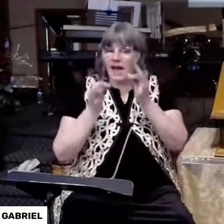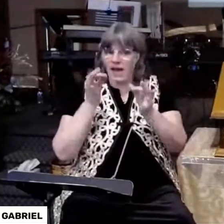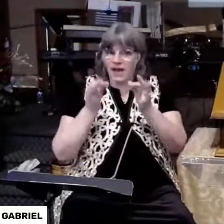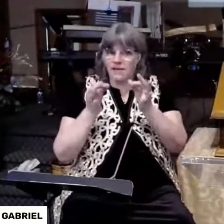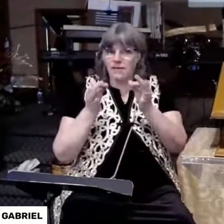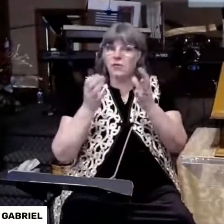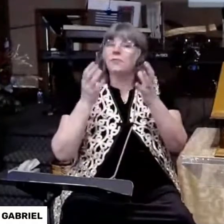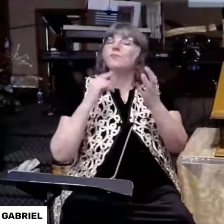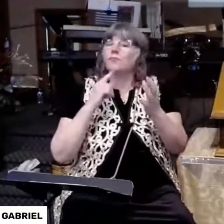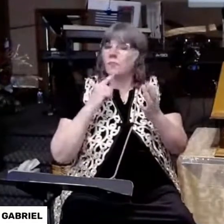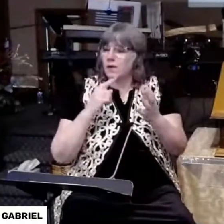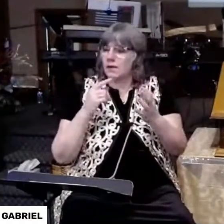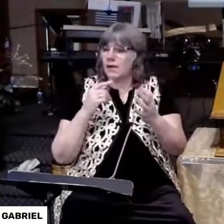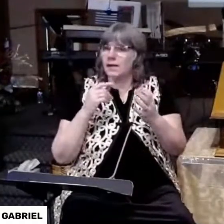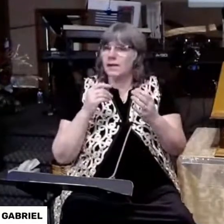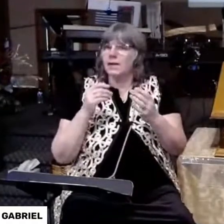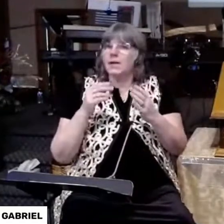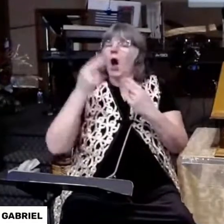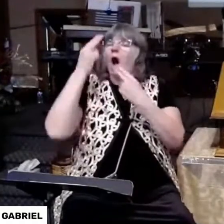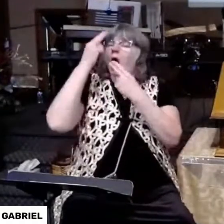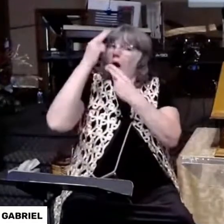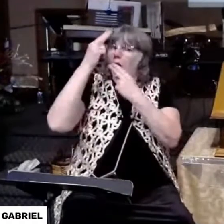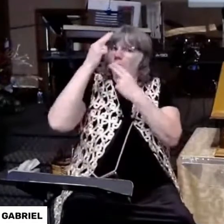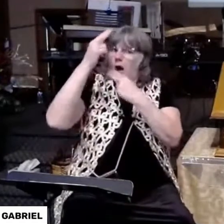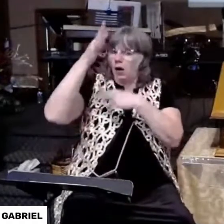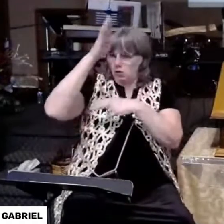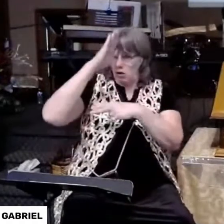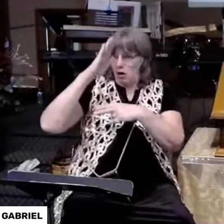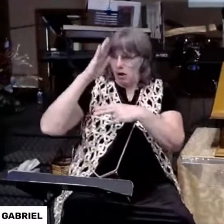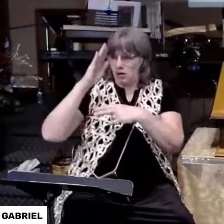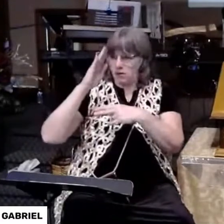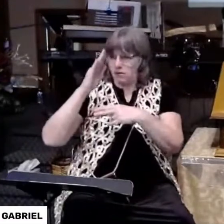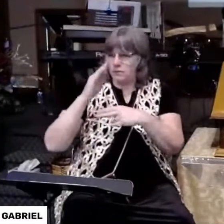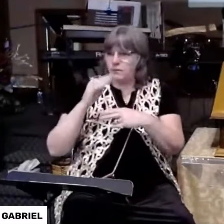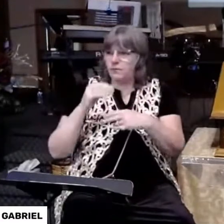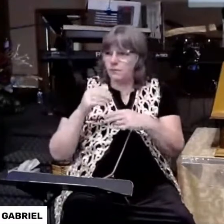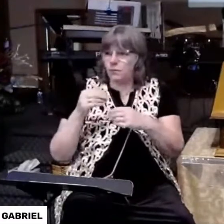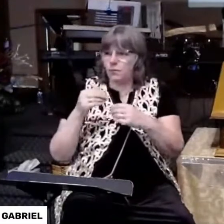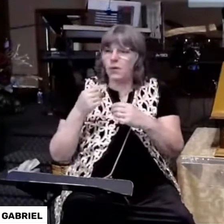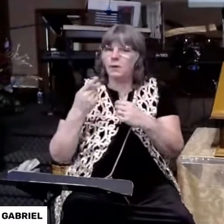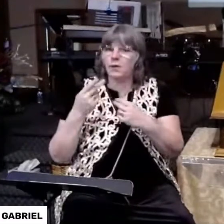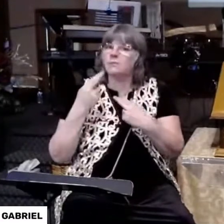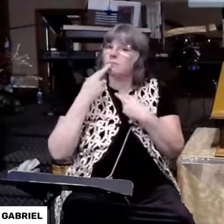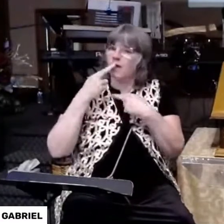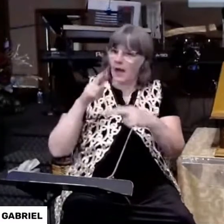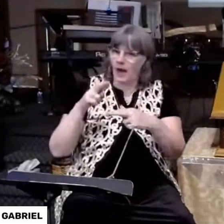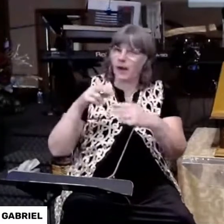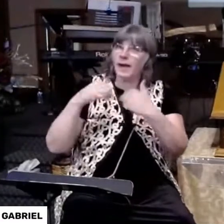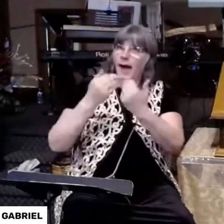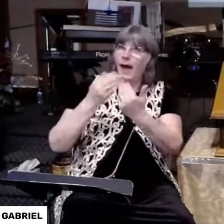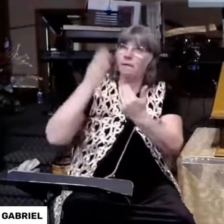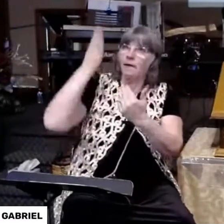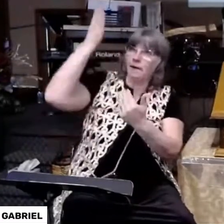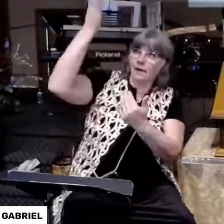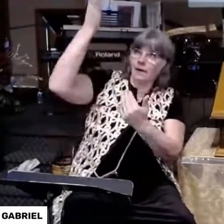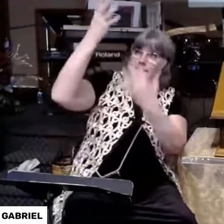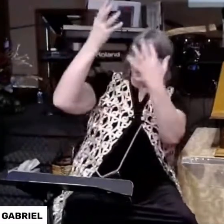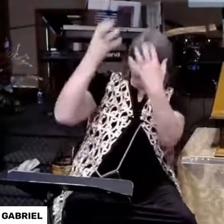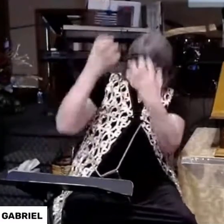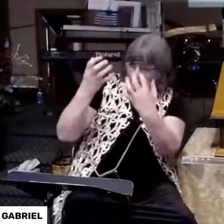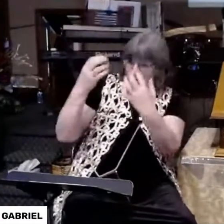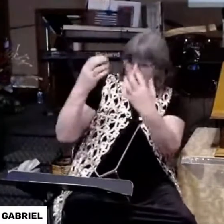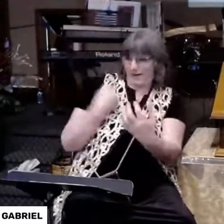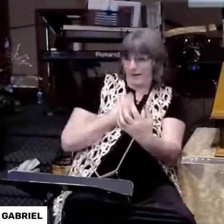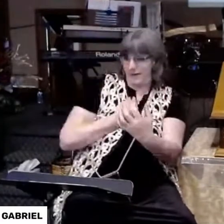if we really fear God, if we really fear the Lord, we will react to life in the way that